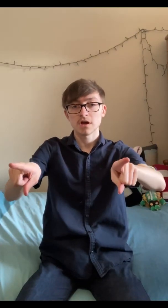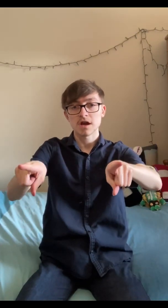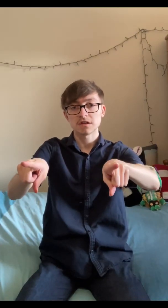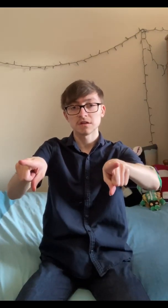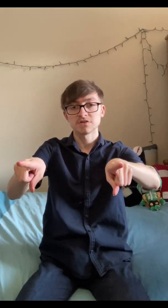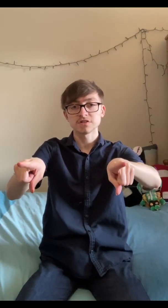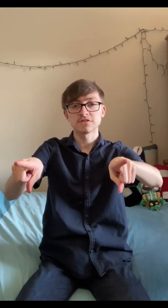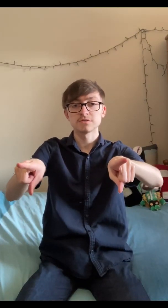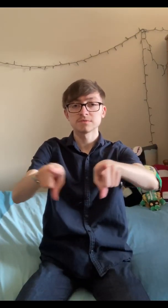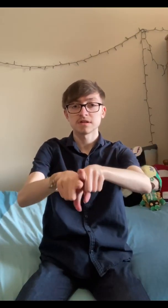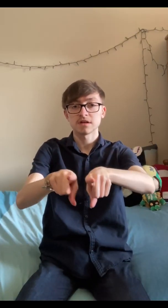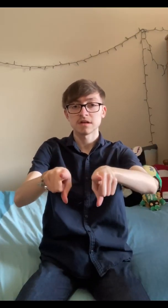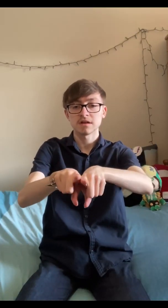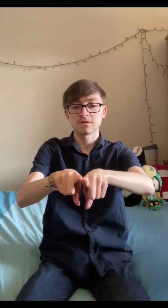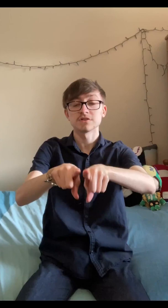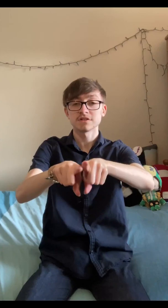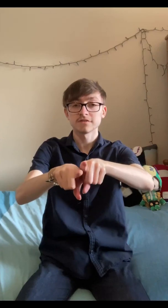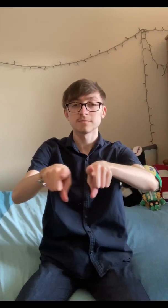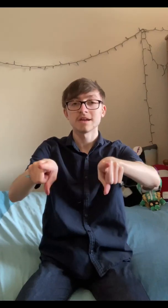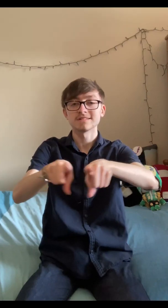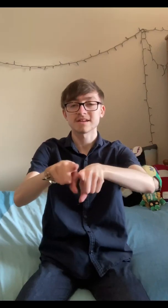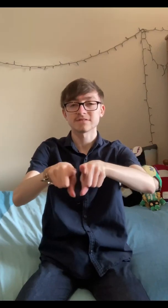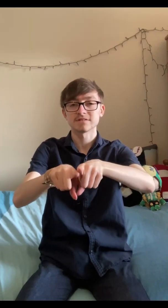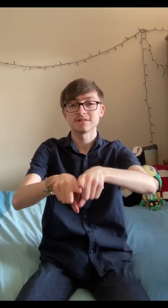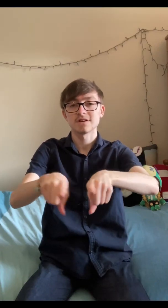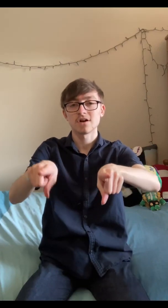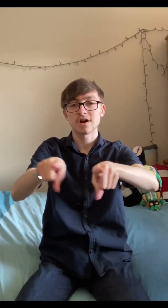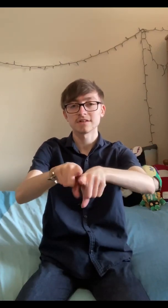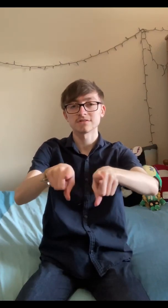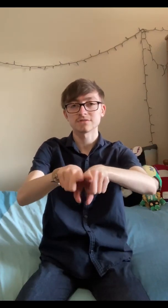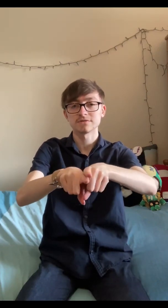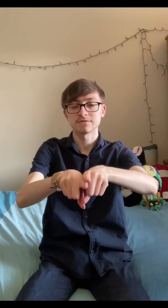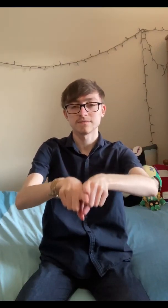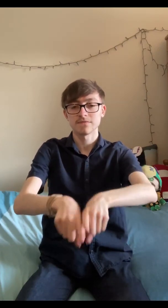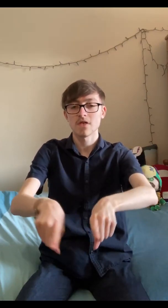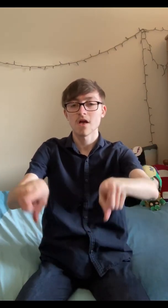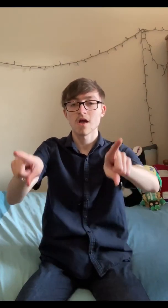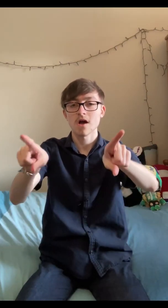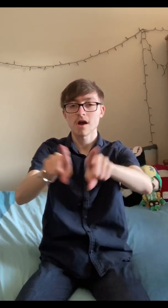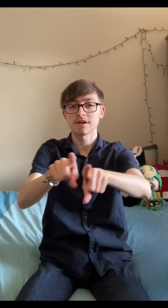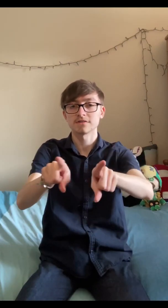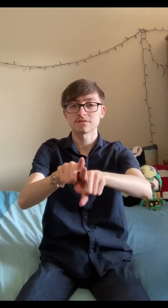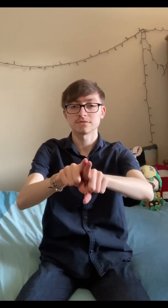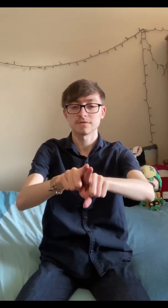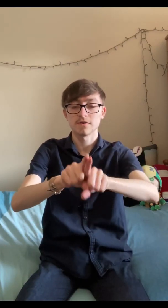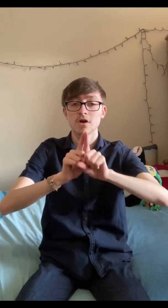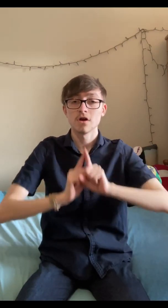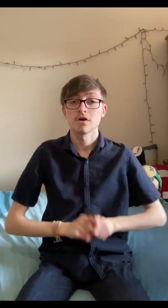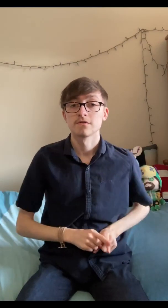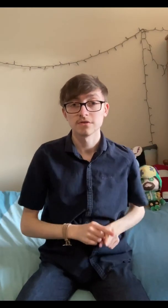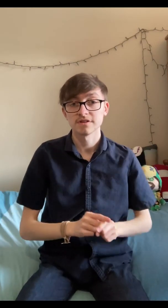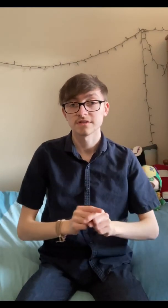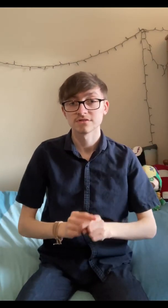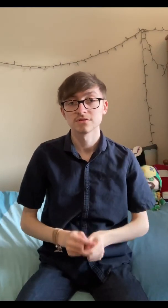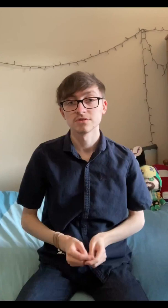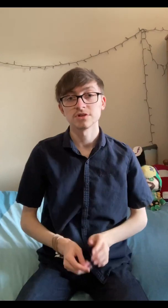and then the side of them hit together. Identical. Identical. For non-identical, you